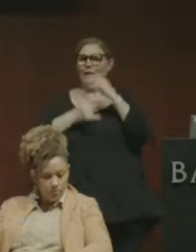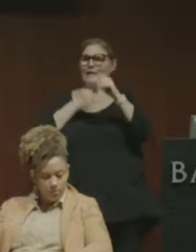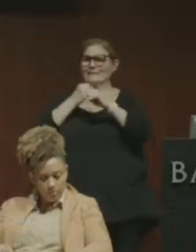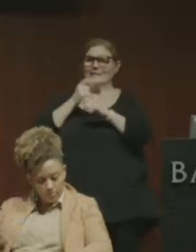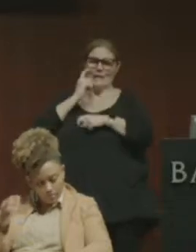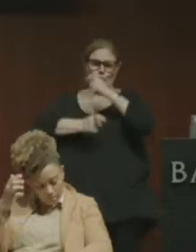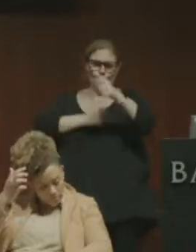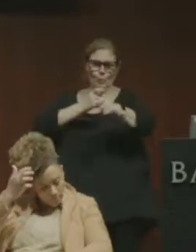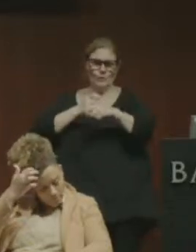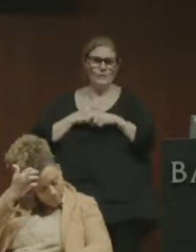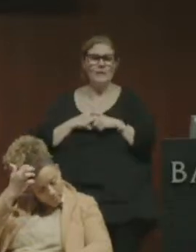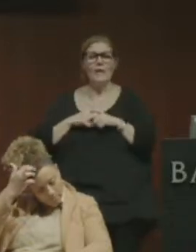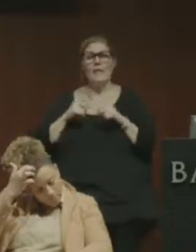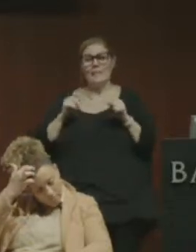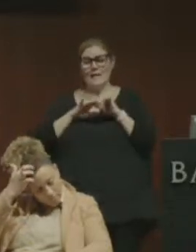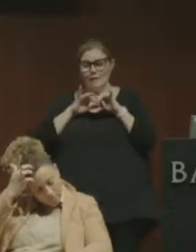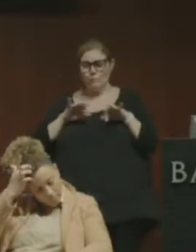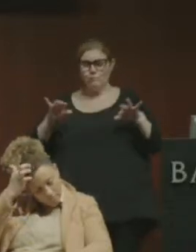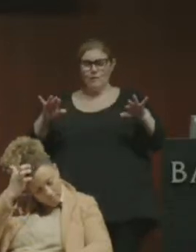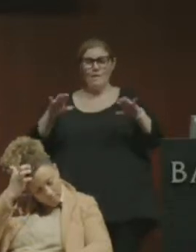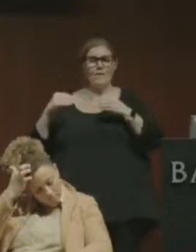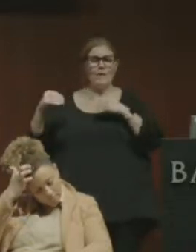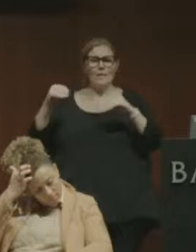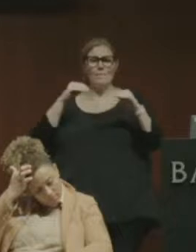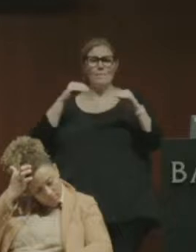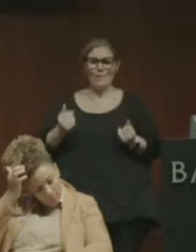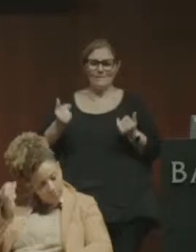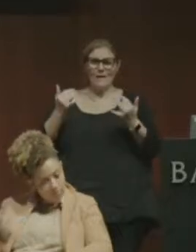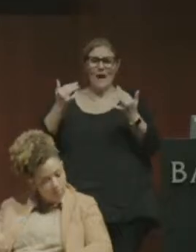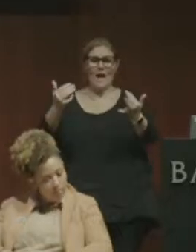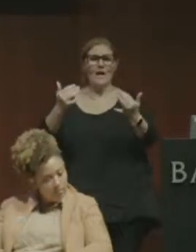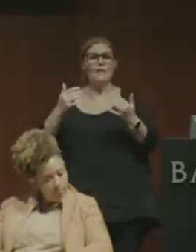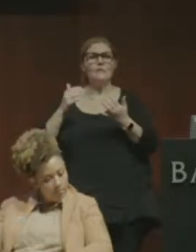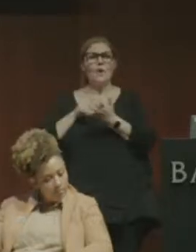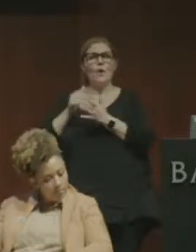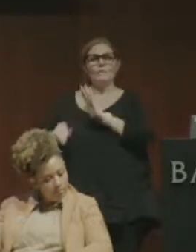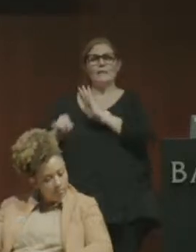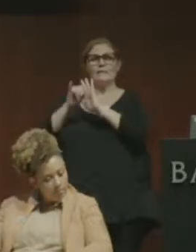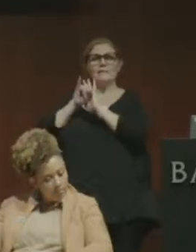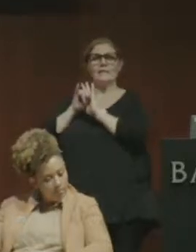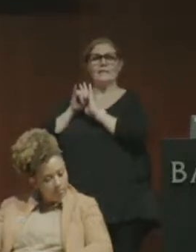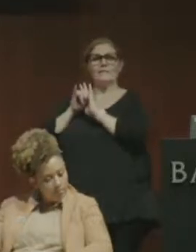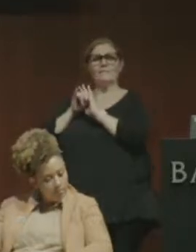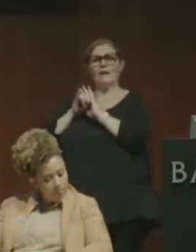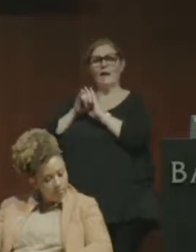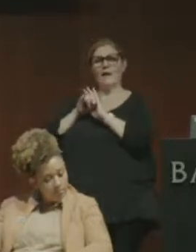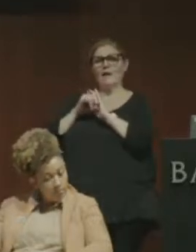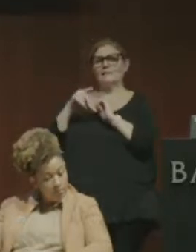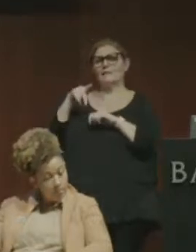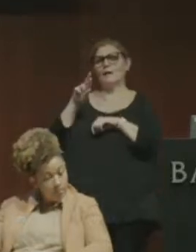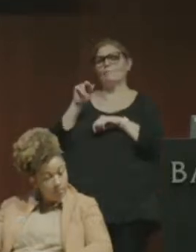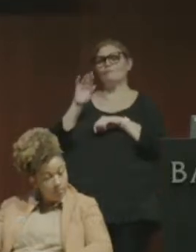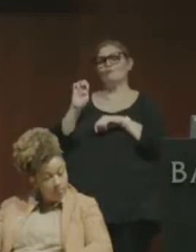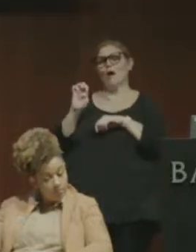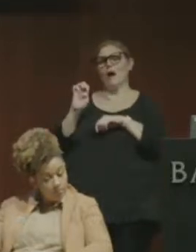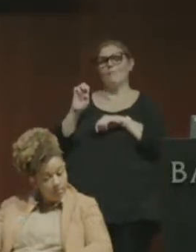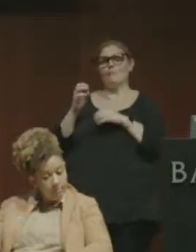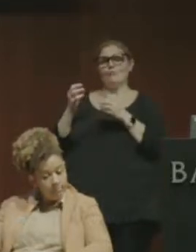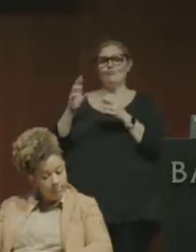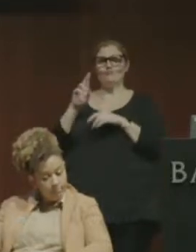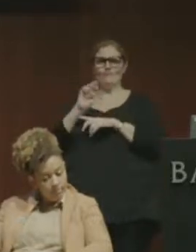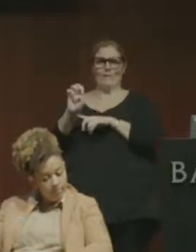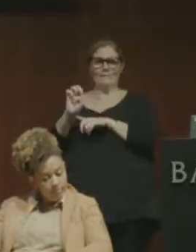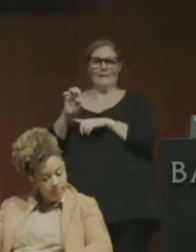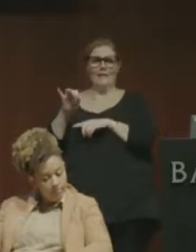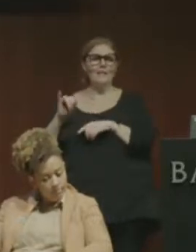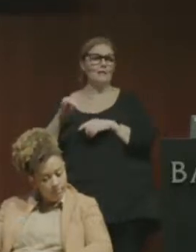donors. There's a proliferation of market fires in places that are often identified as prime real estate, right? There